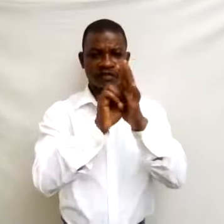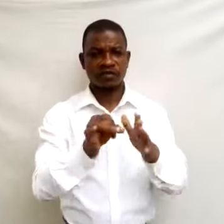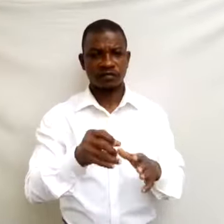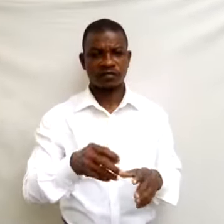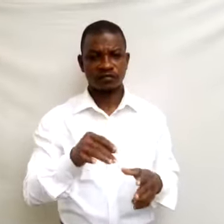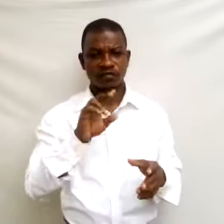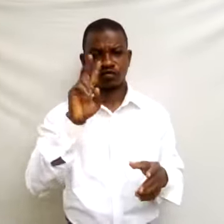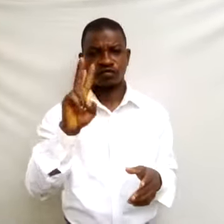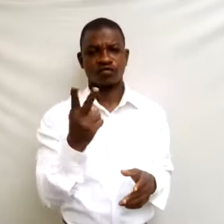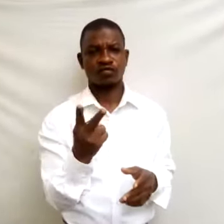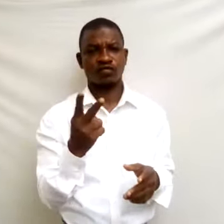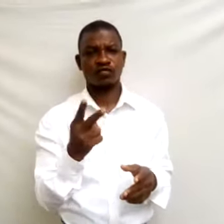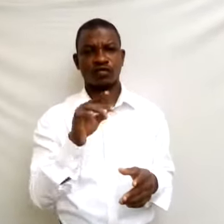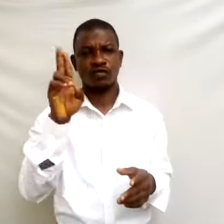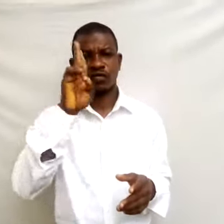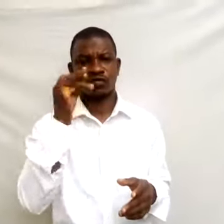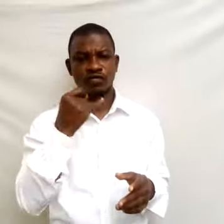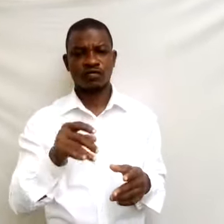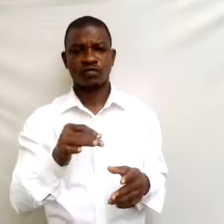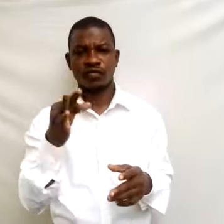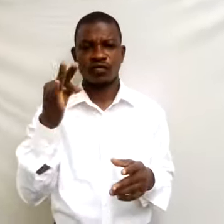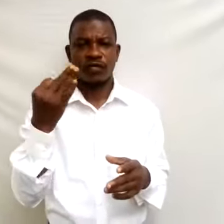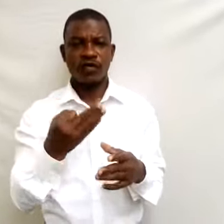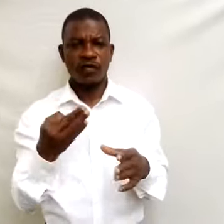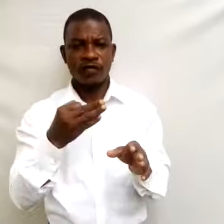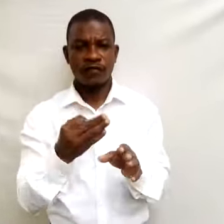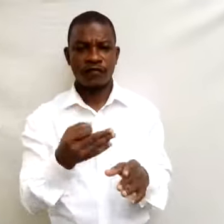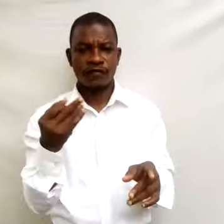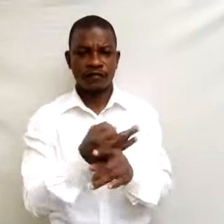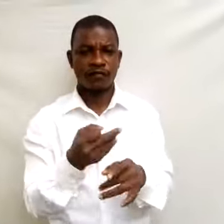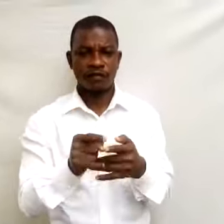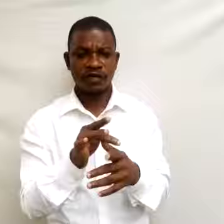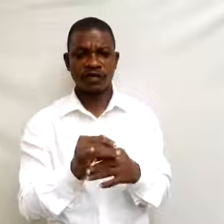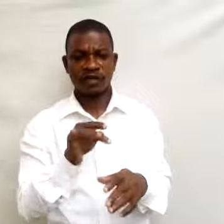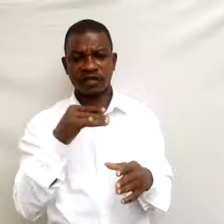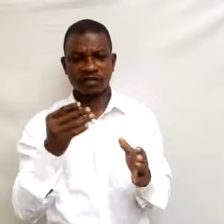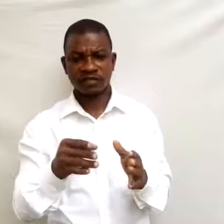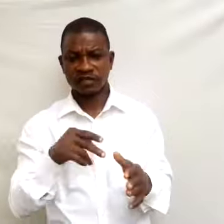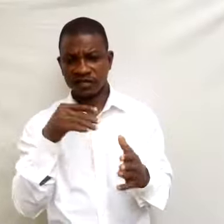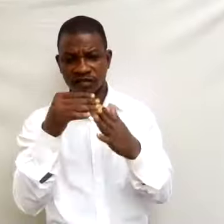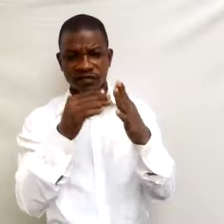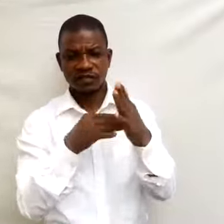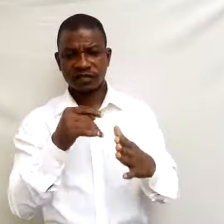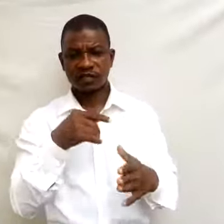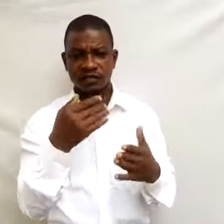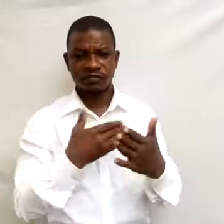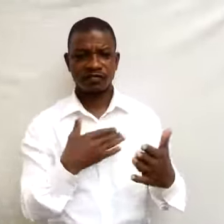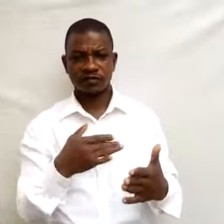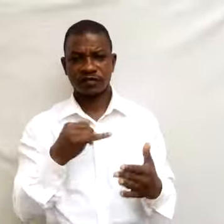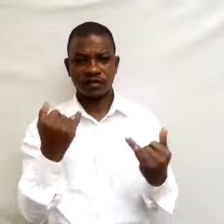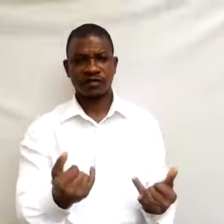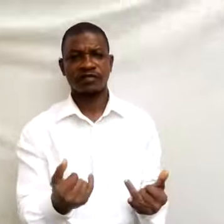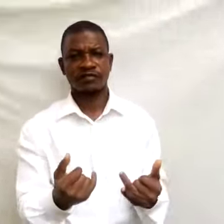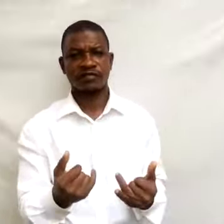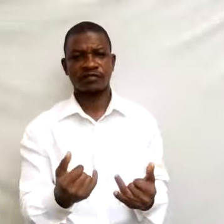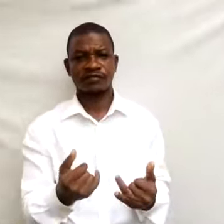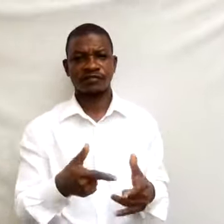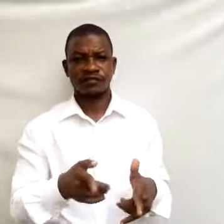2. Use of formula method as stated earlier. Now, let us